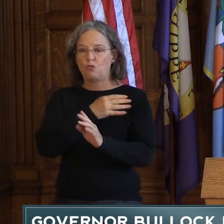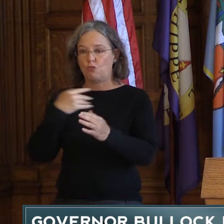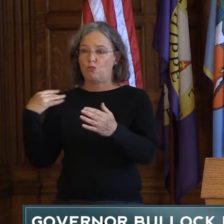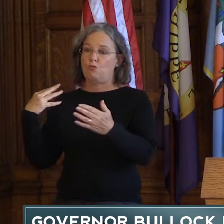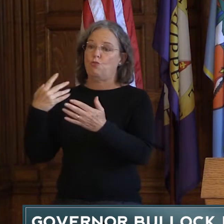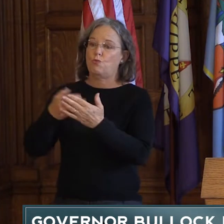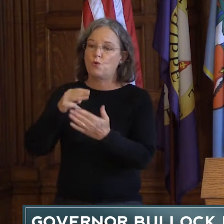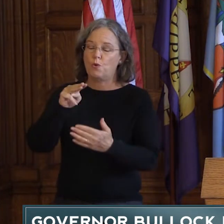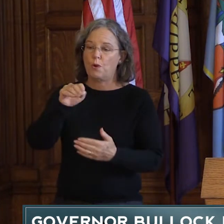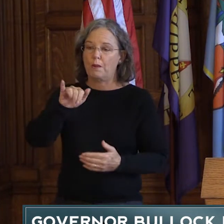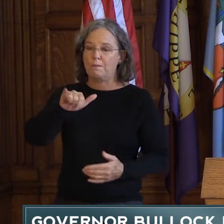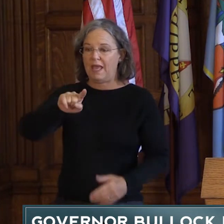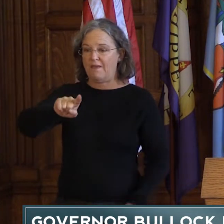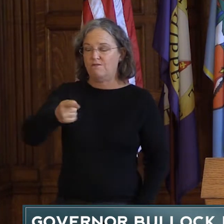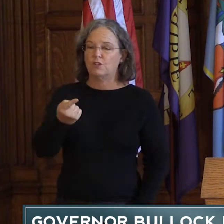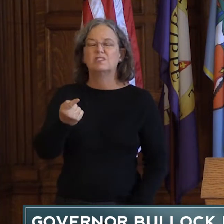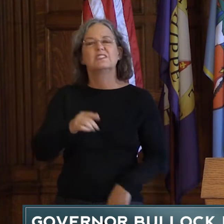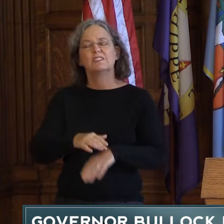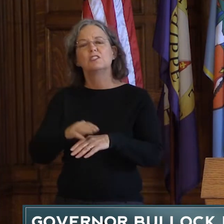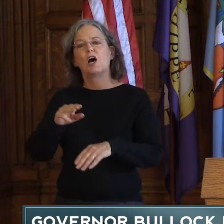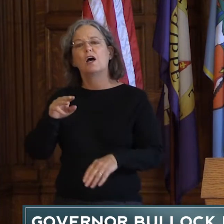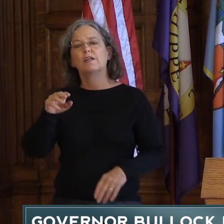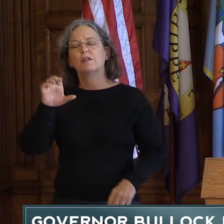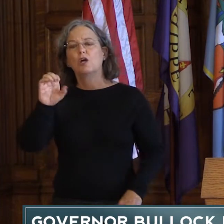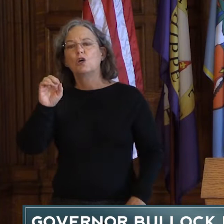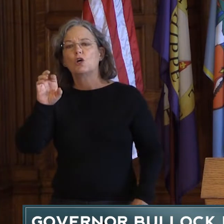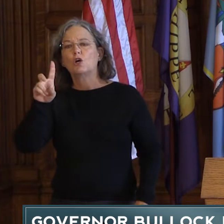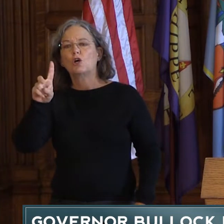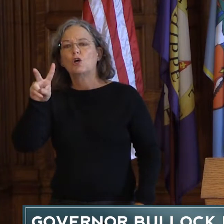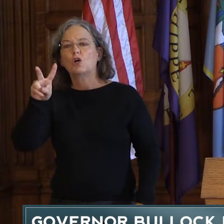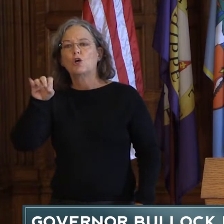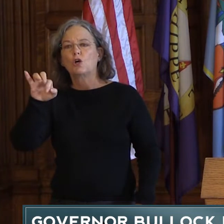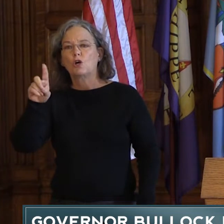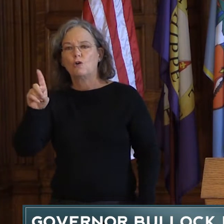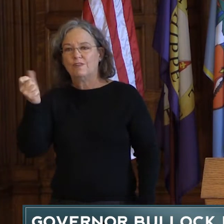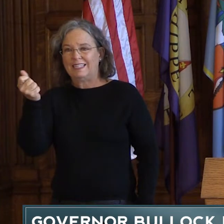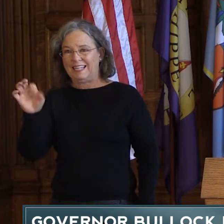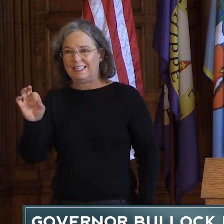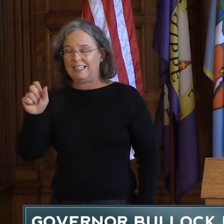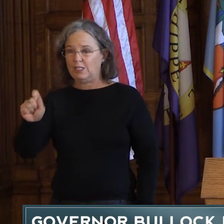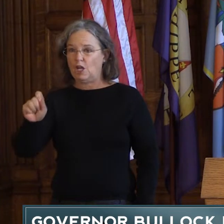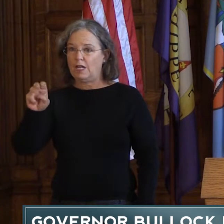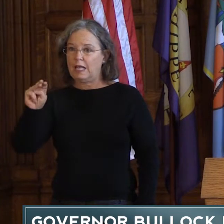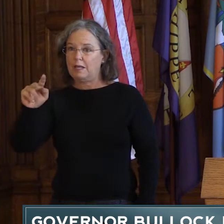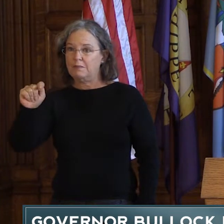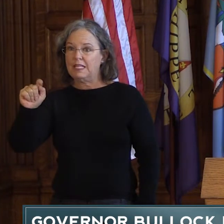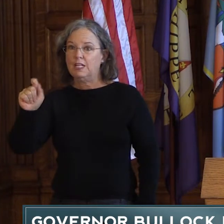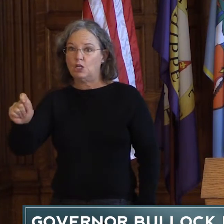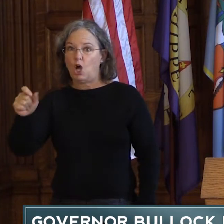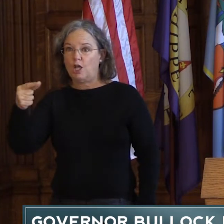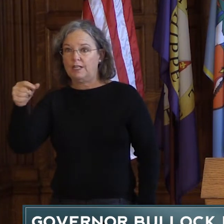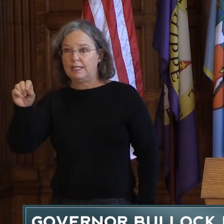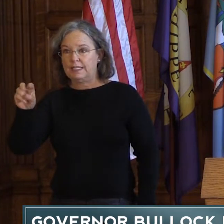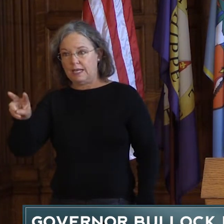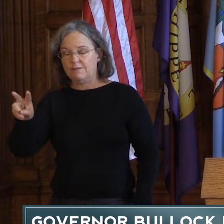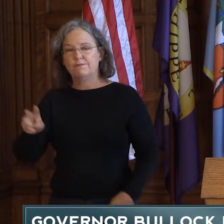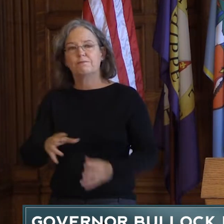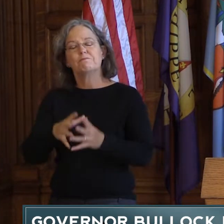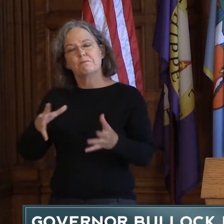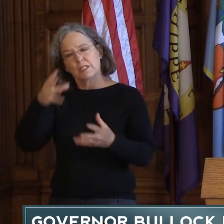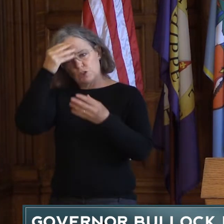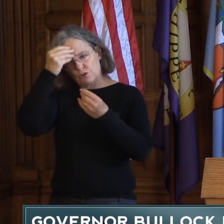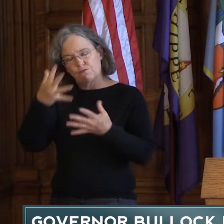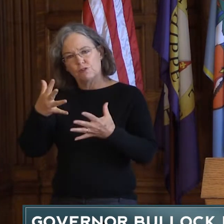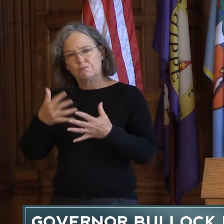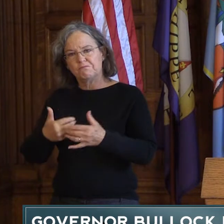website covid19.mt.gov. I'd encourage you to take a look at it. Much of the information is certainly consistent with what